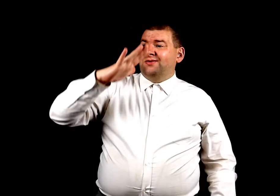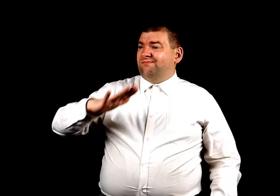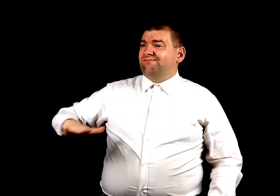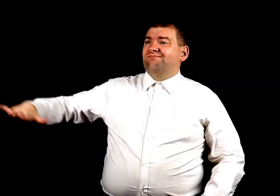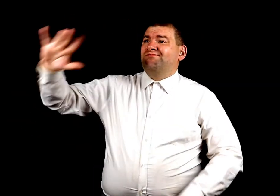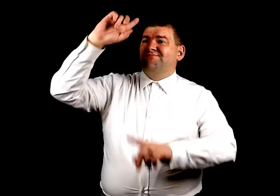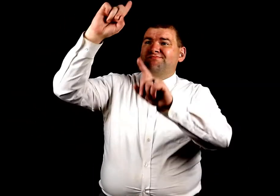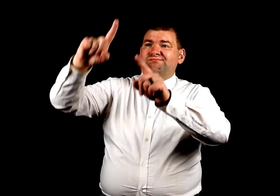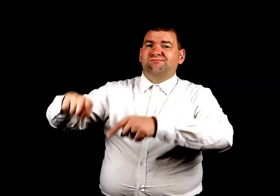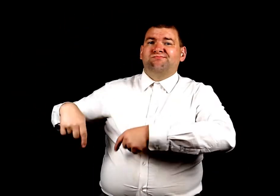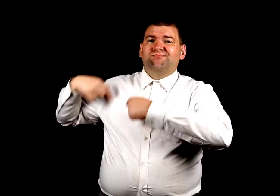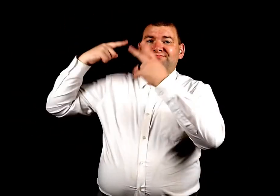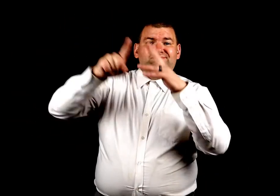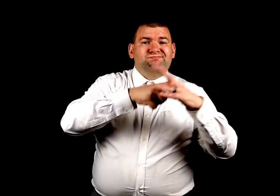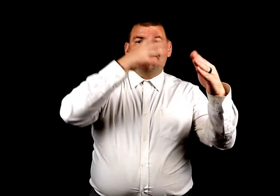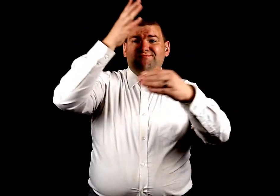the sands of time